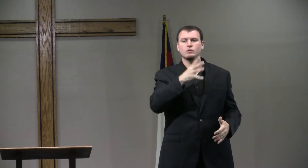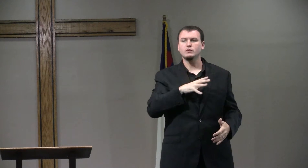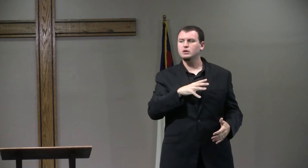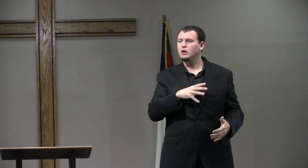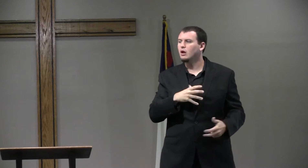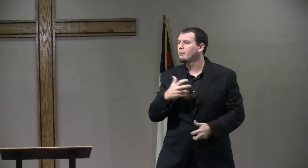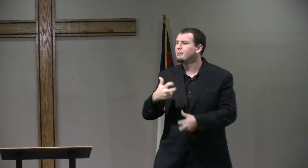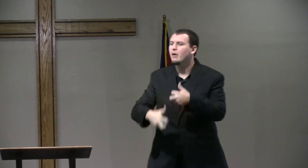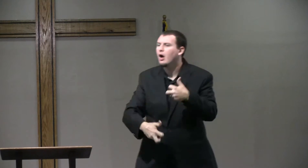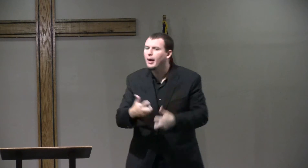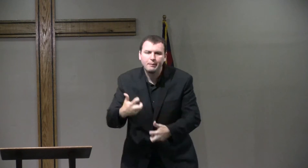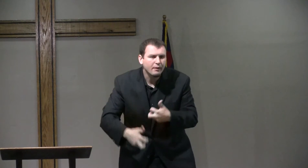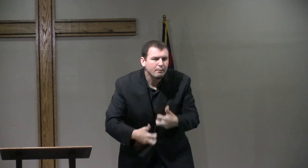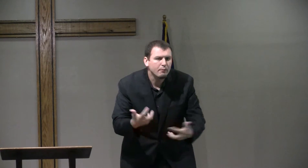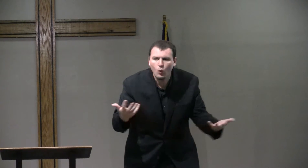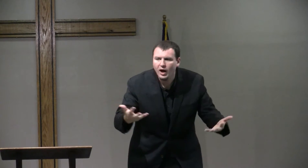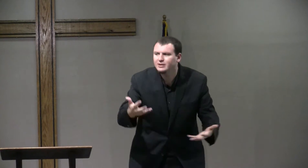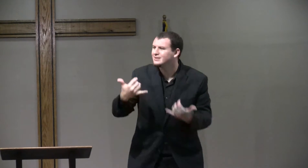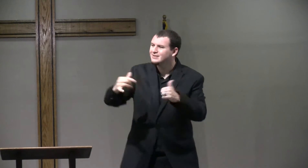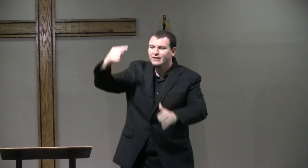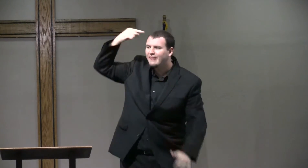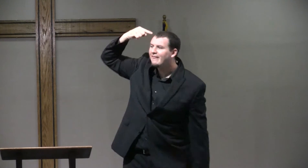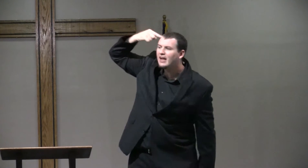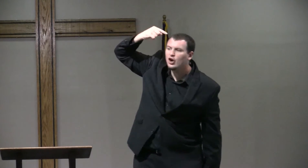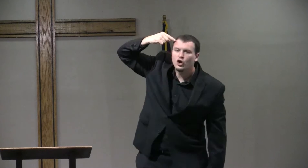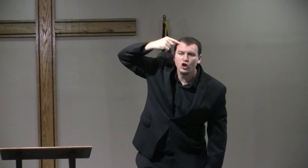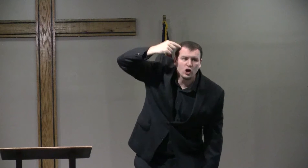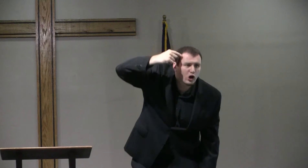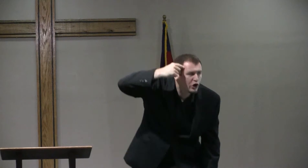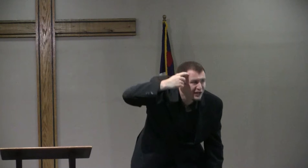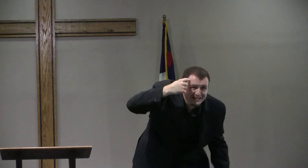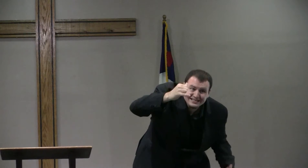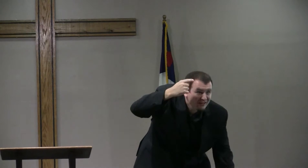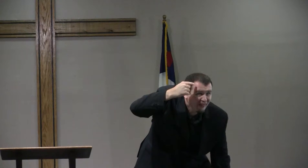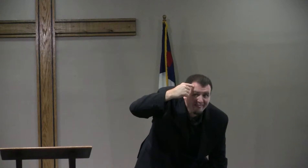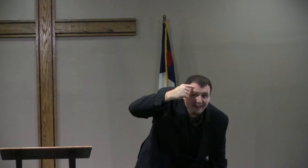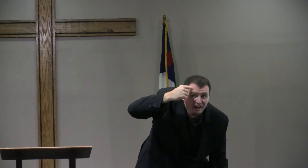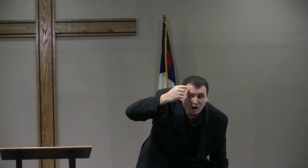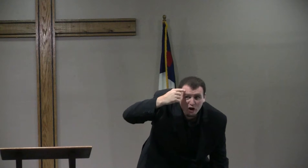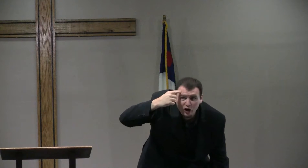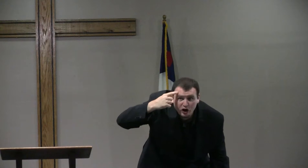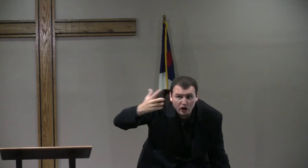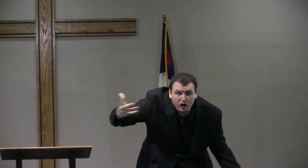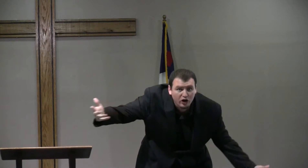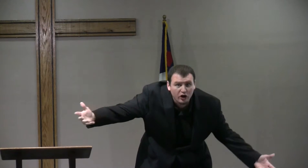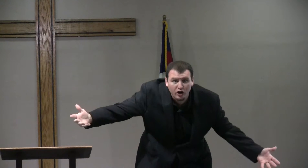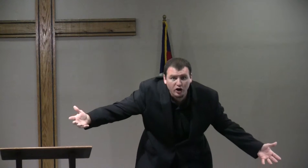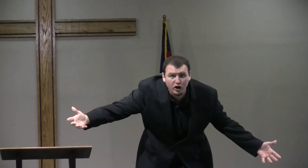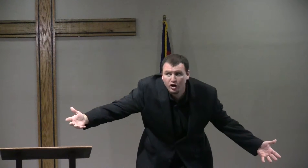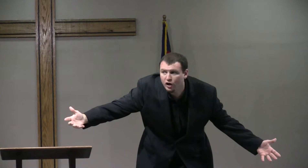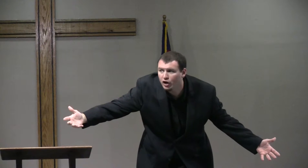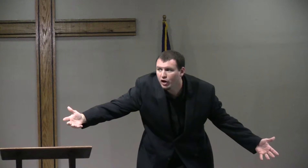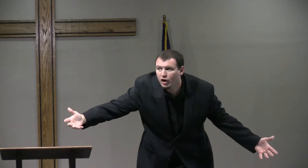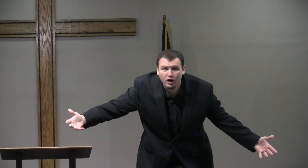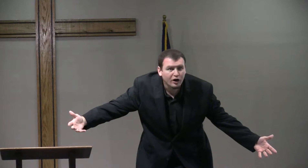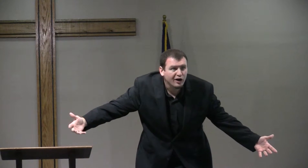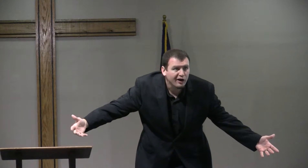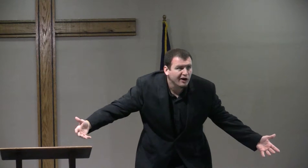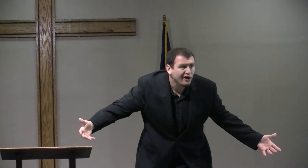pluck their eyes out because they don't want to lust after women, but what's the problem? The problem is still there because it's still in your head, it's still in your mind. You